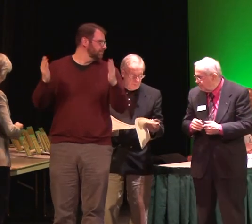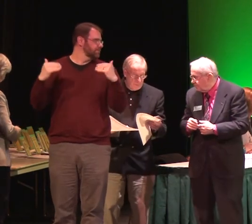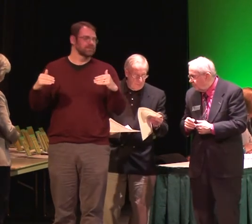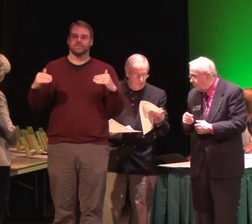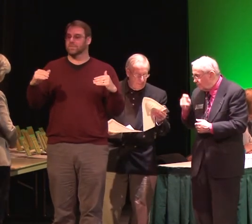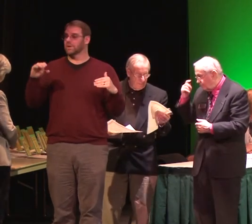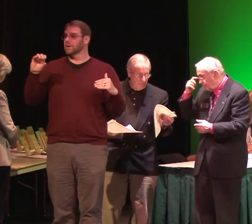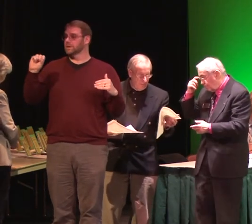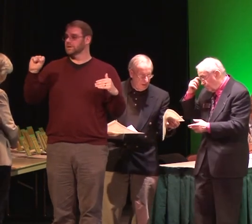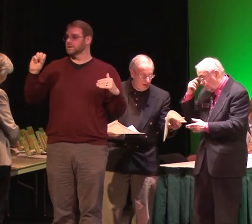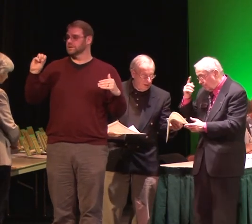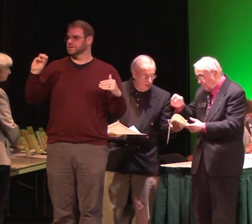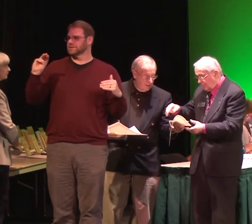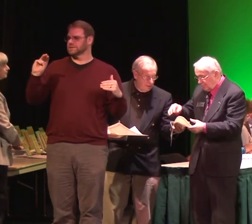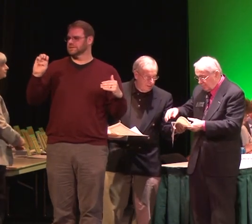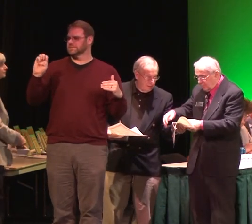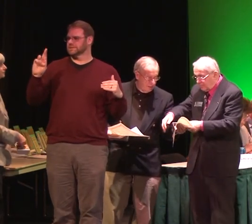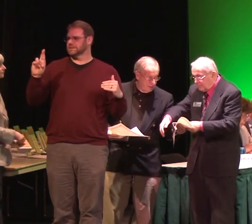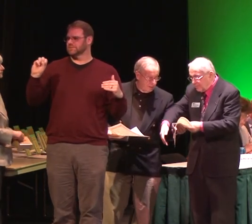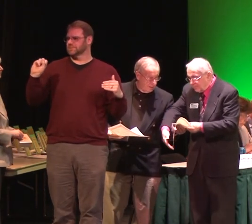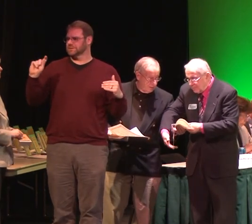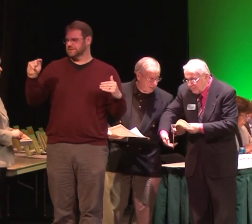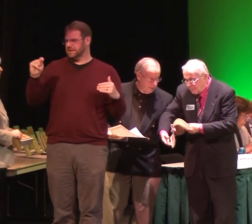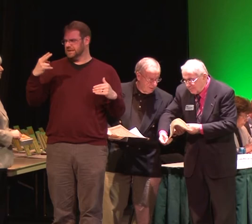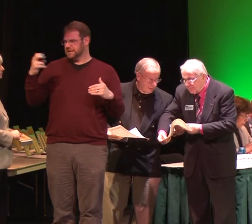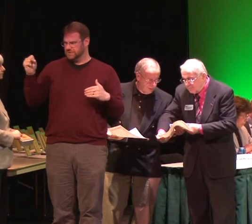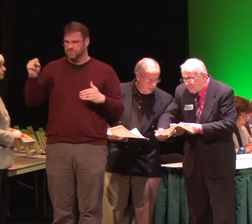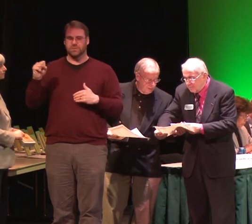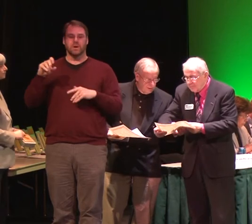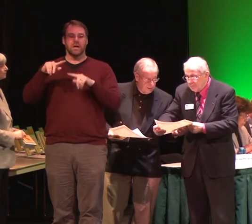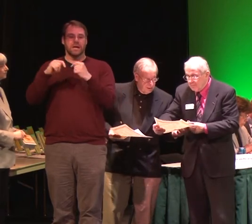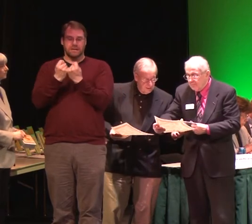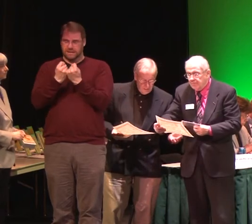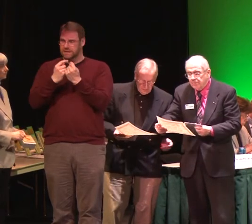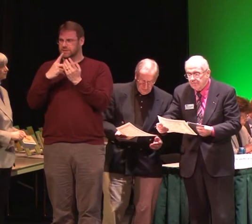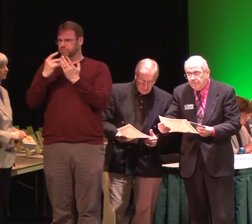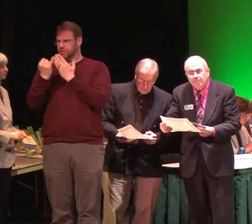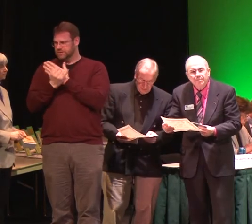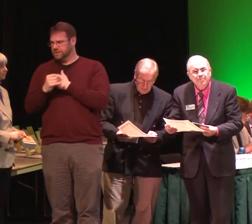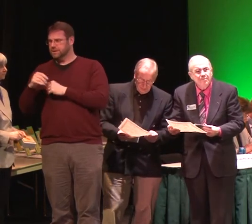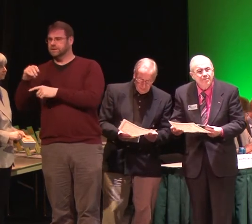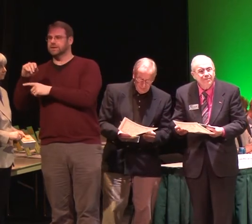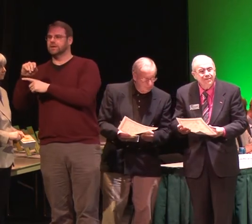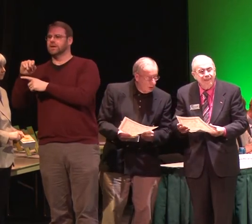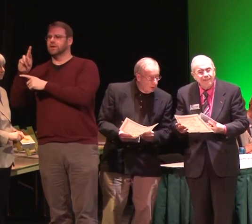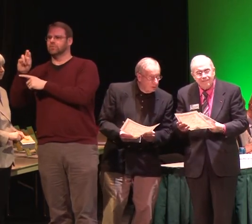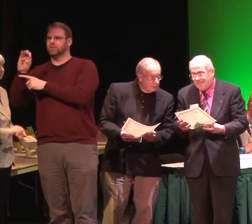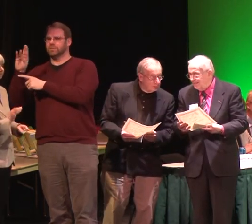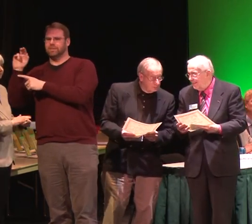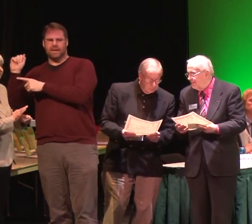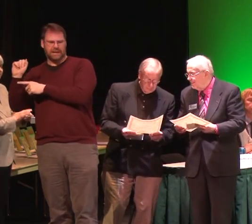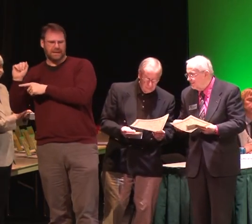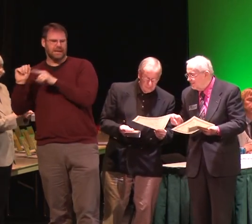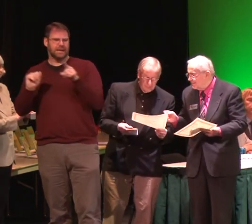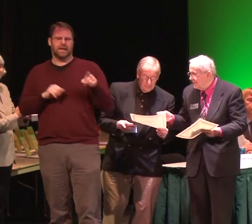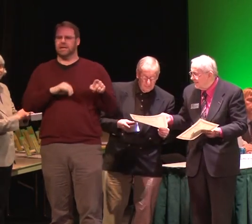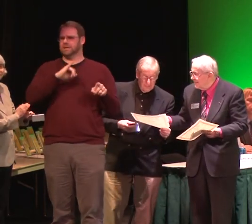From Somerset Berkeley High School, a team project Jillian Berube and Rebecca Foley.